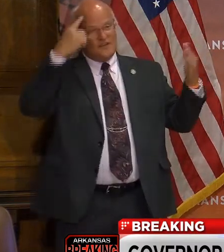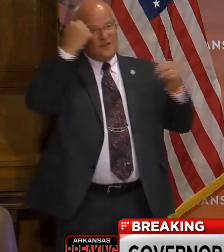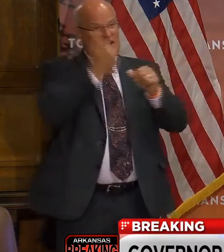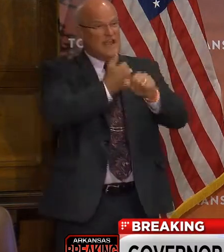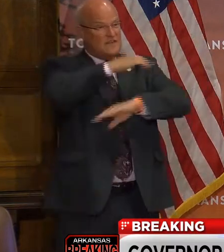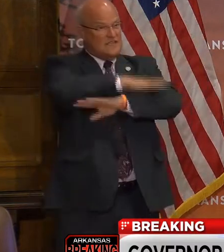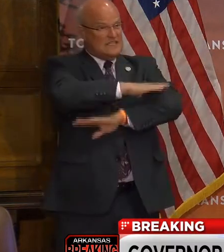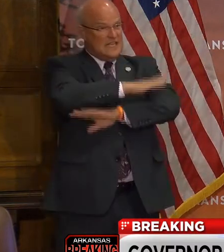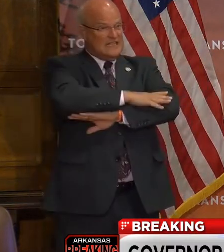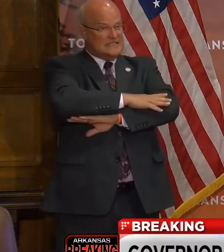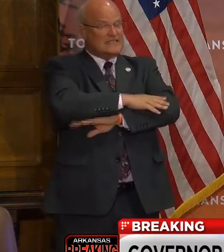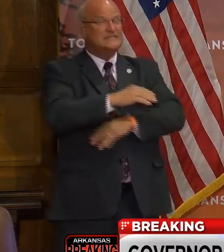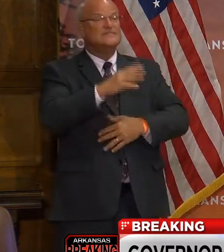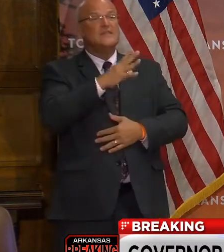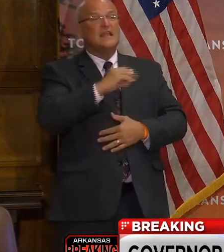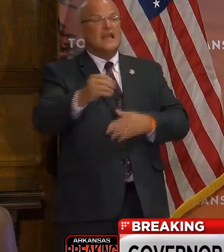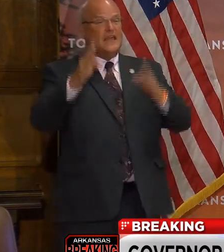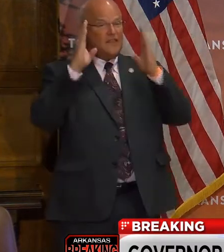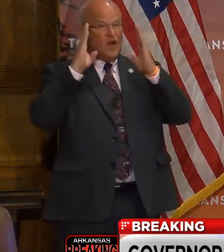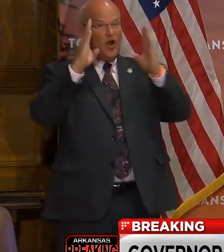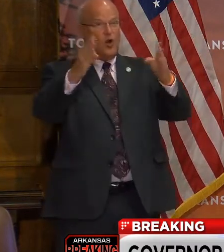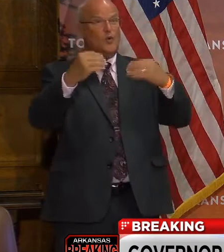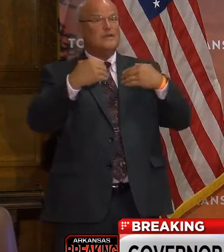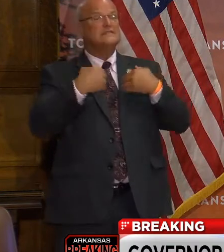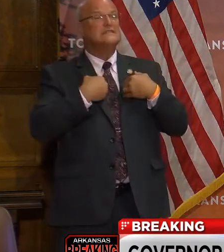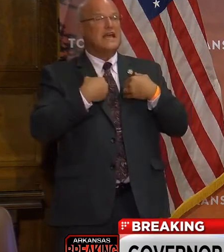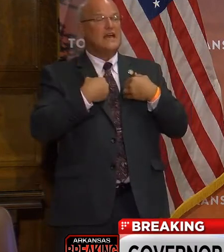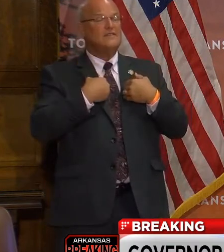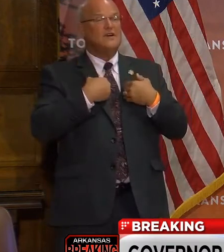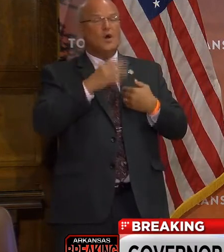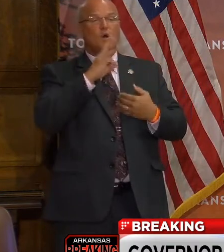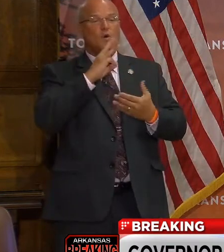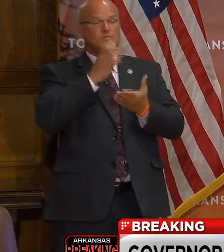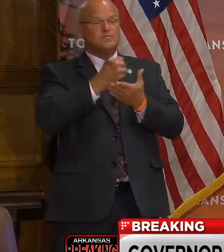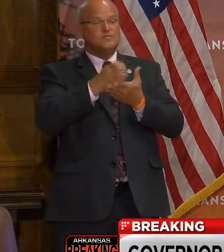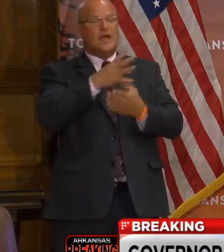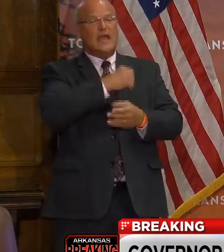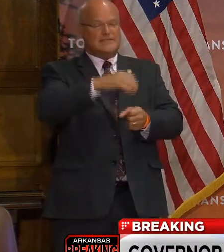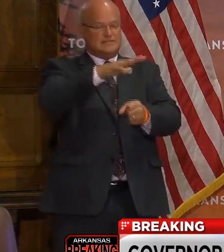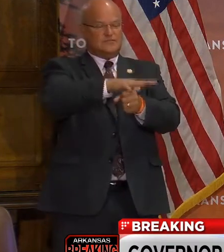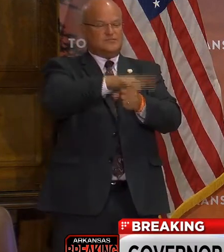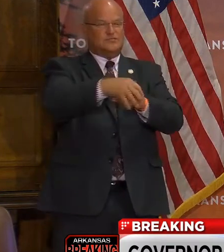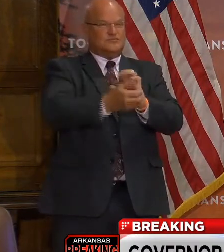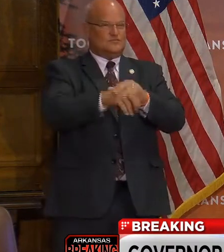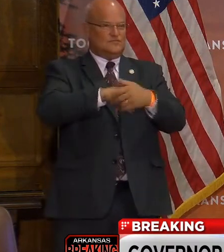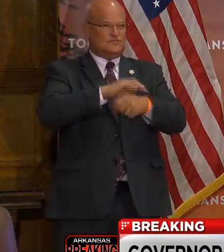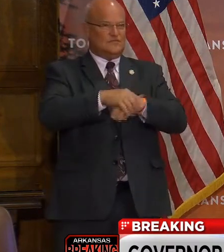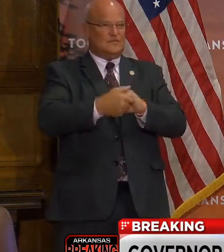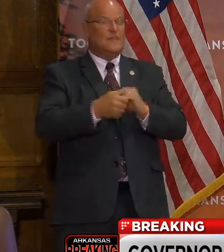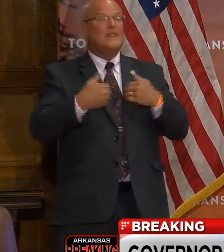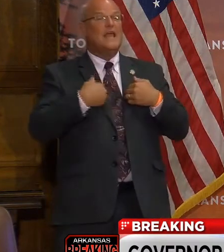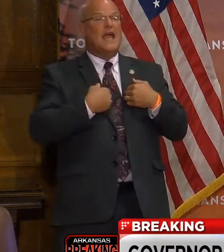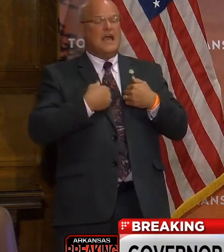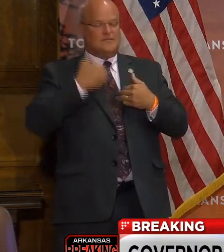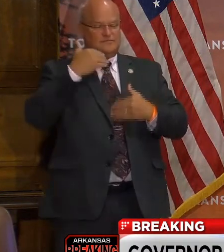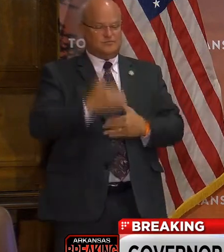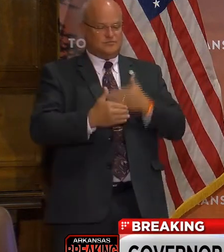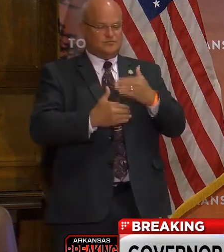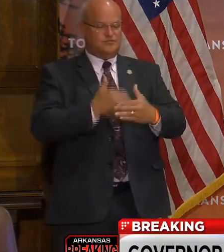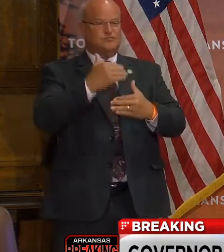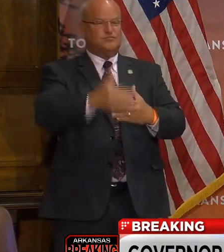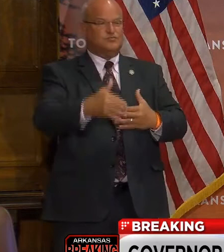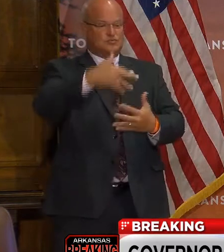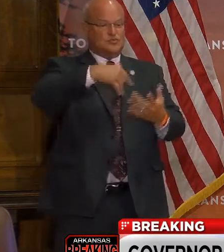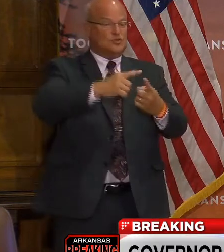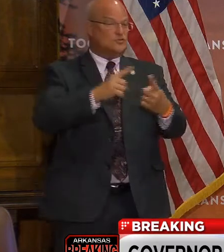desk, and the hallways have bottle filling stations and hand sanitizing stations. We have protocols to allow for